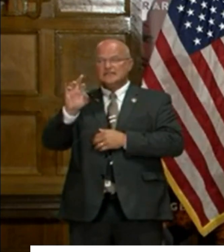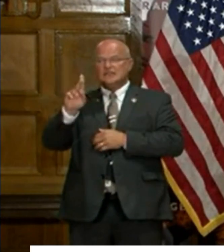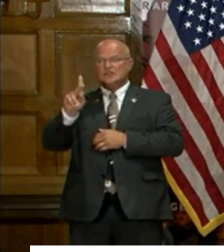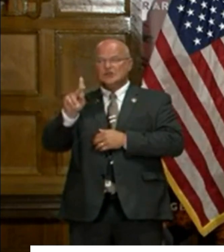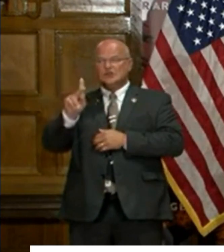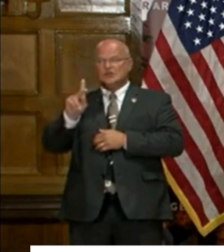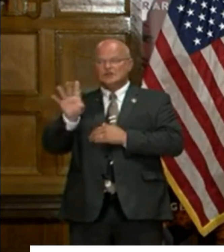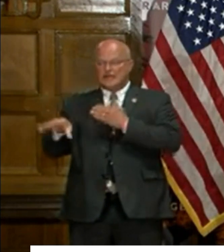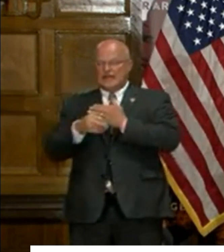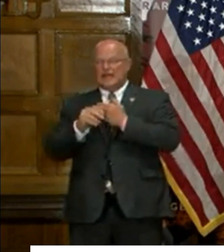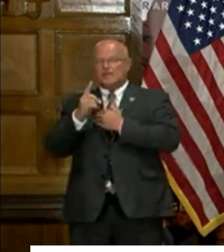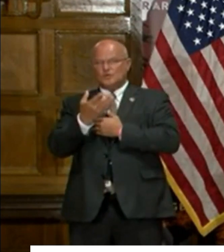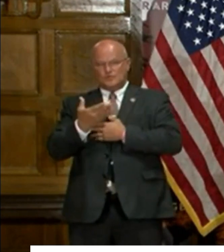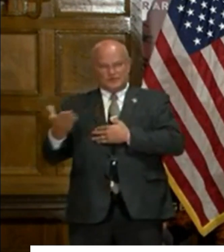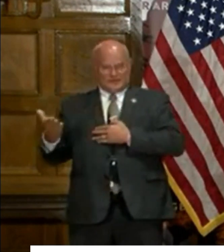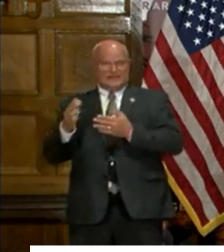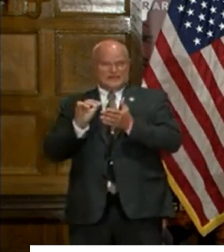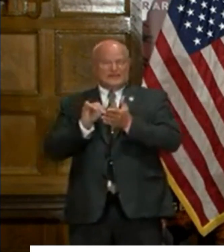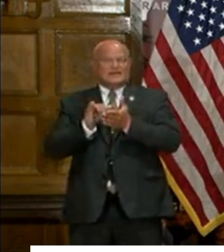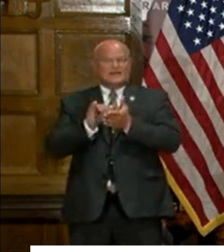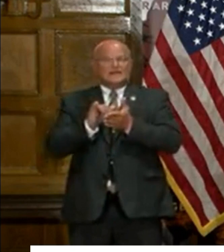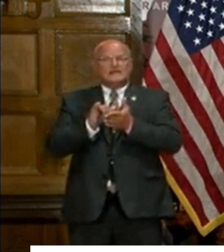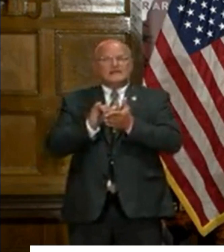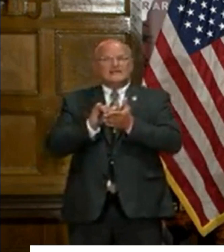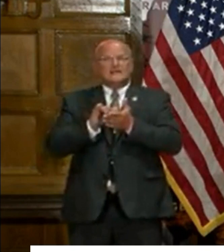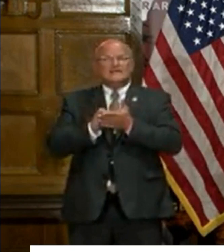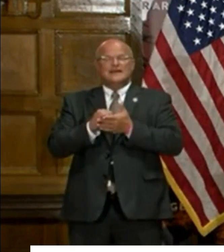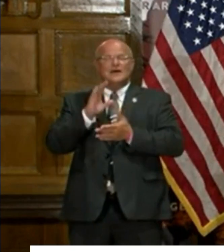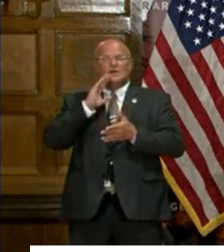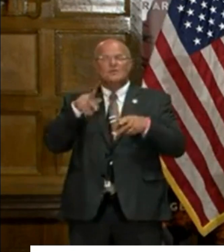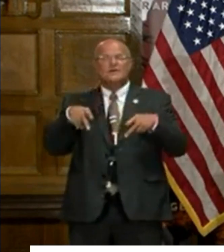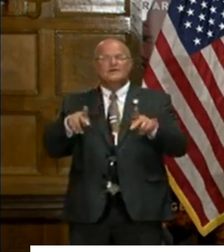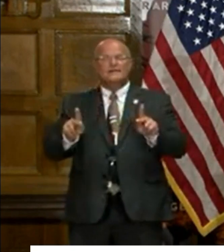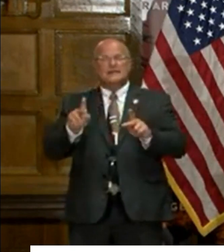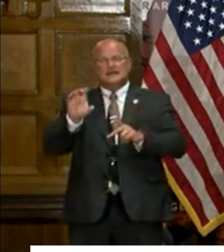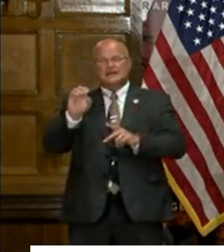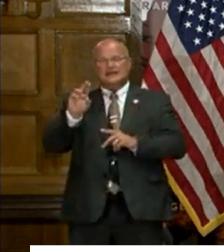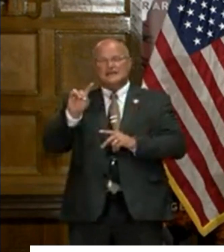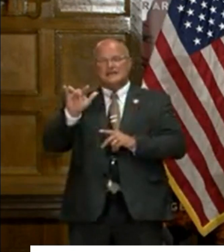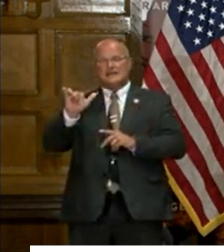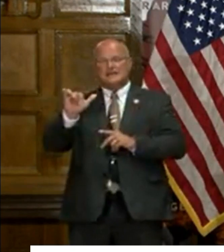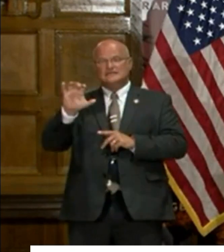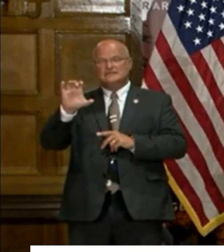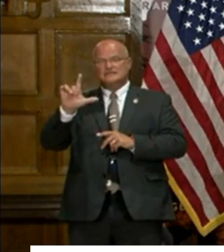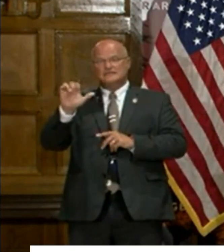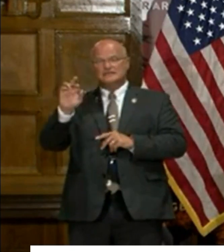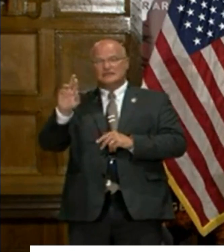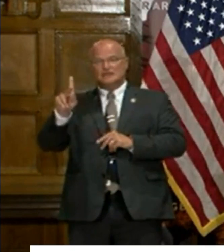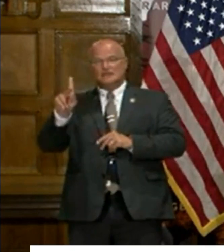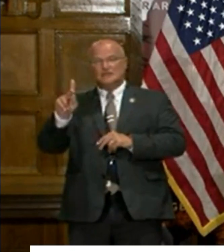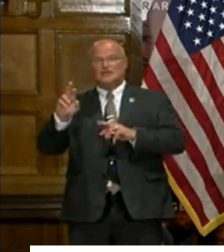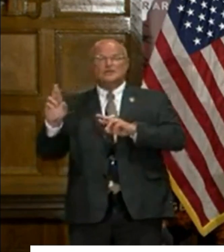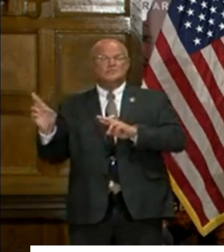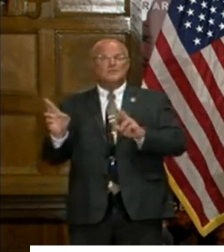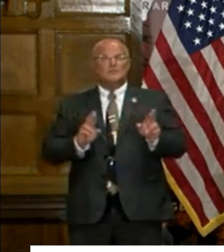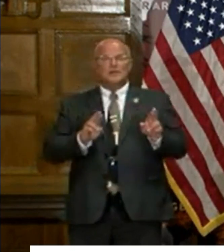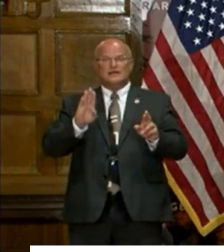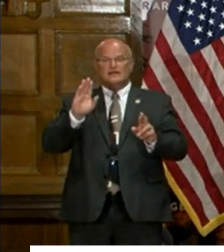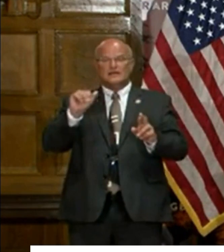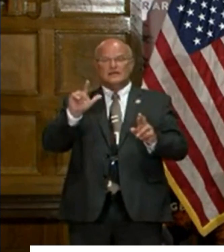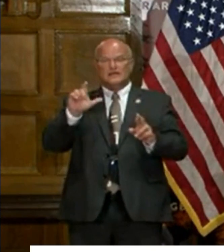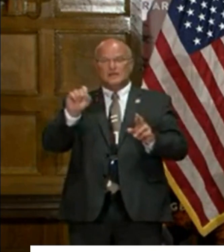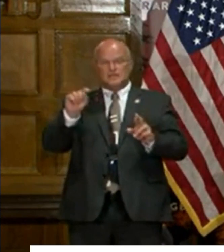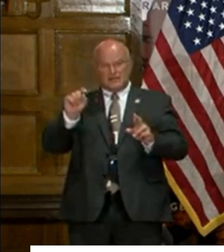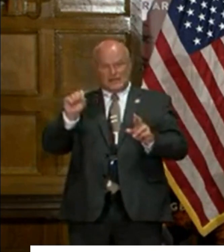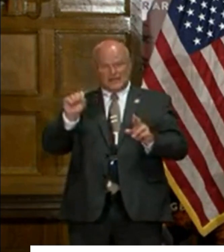other thing, and that is that it will allow the county clerks to prepare the